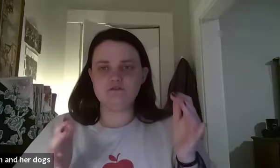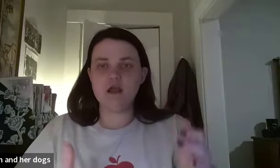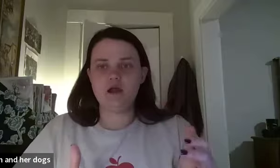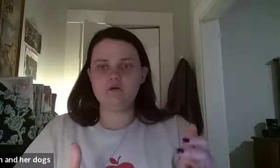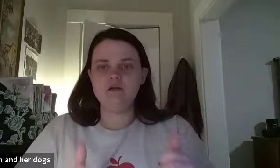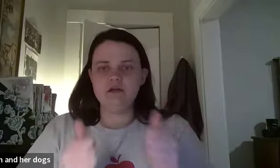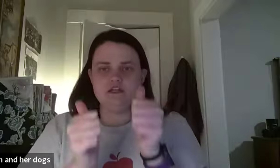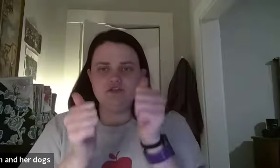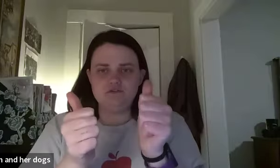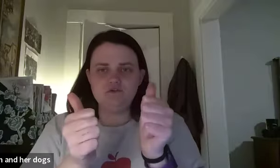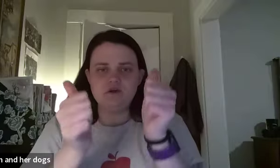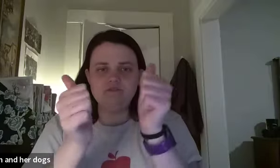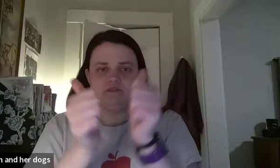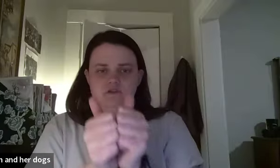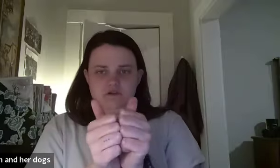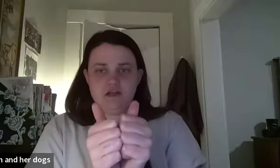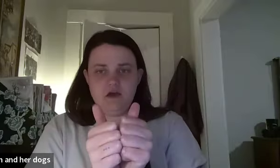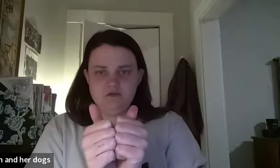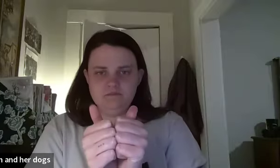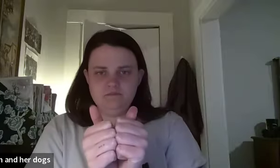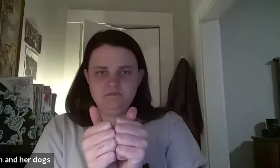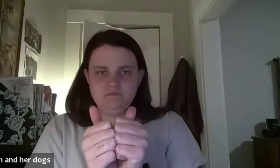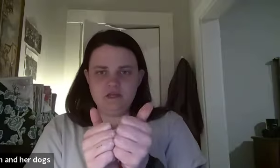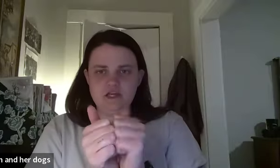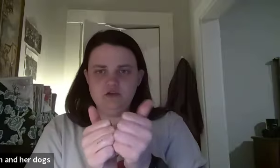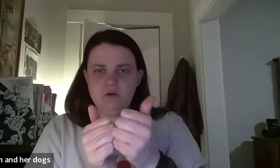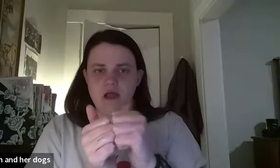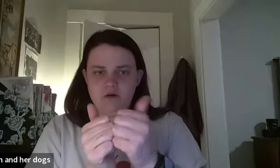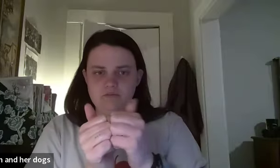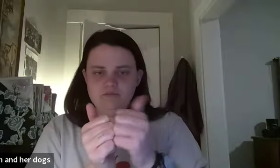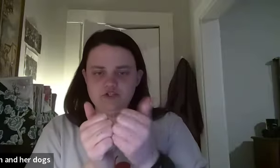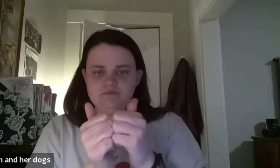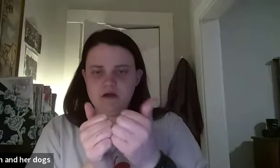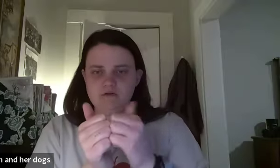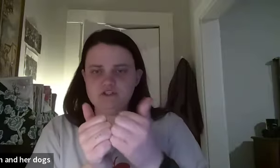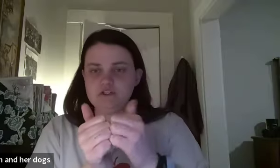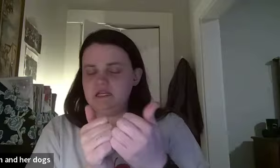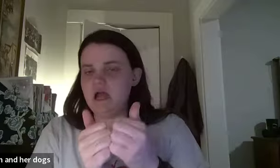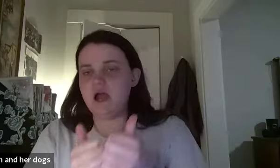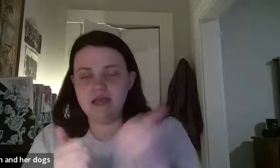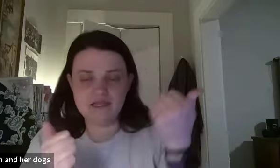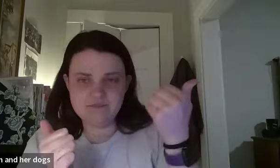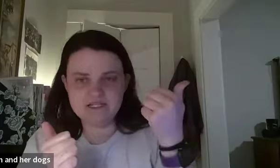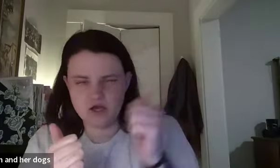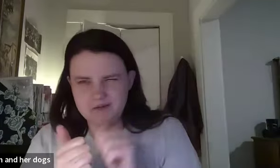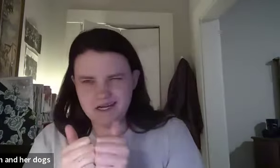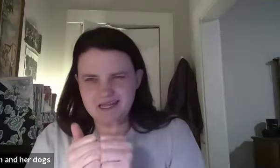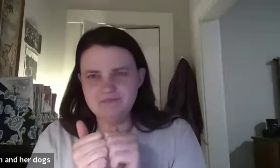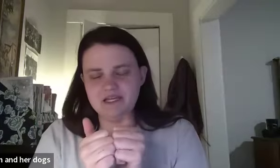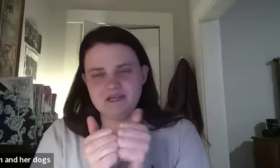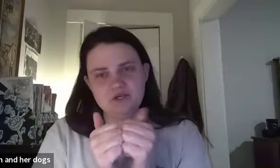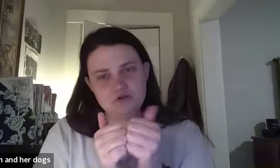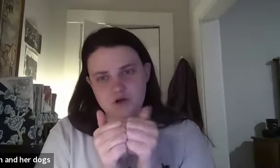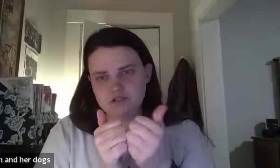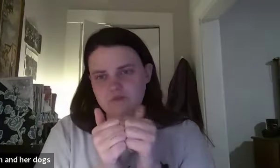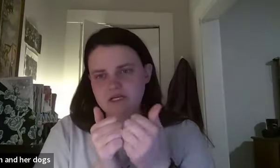for how is you have two thumbs, they're together, and you go how. You just bounce in. It's my dominant hand, but it can be your